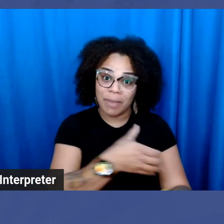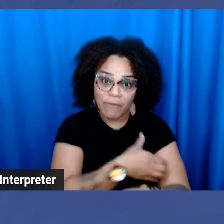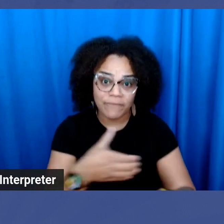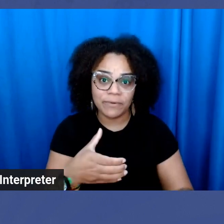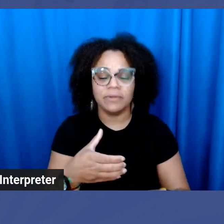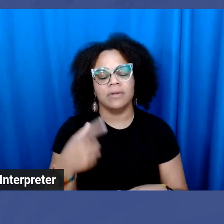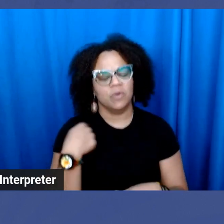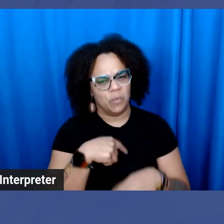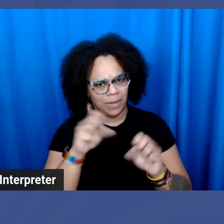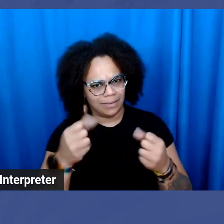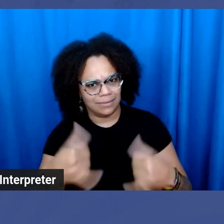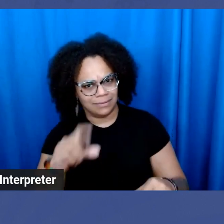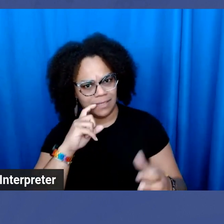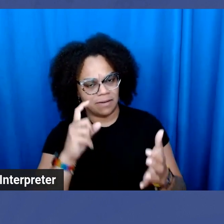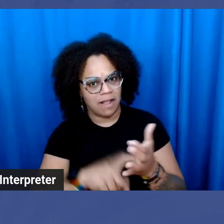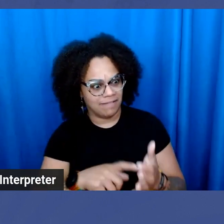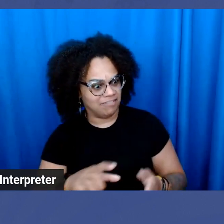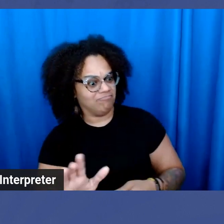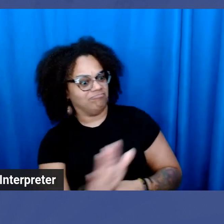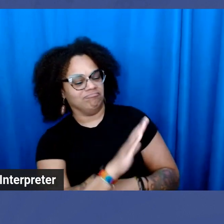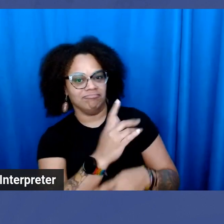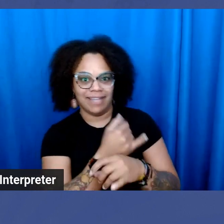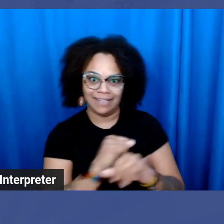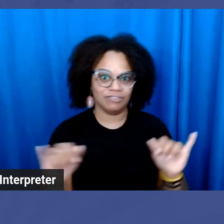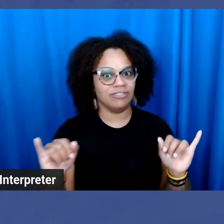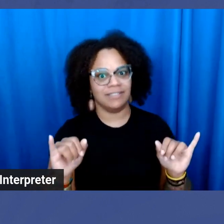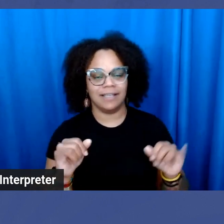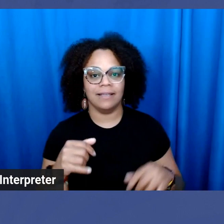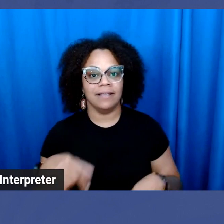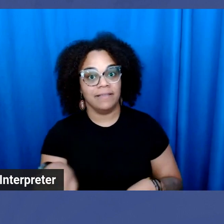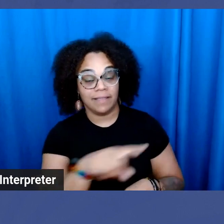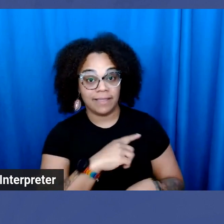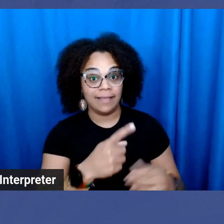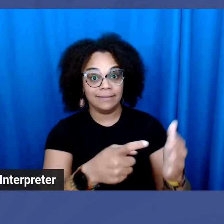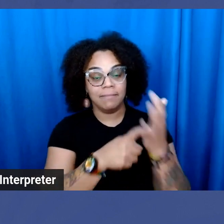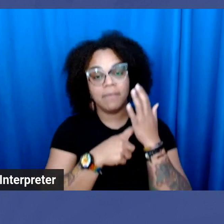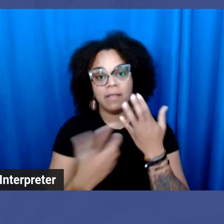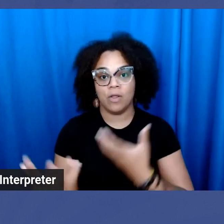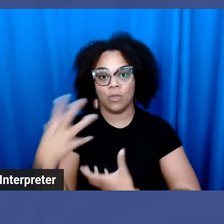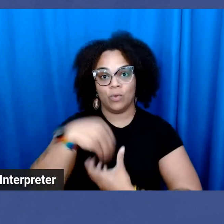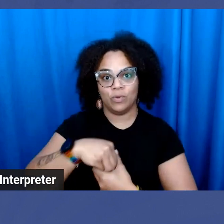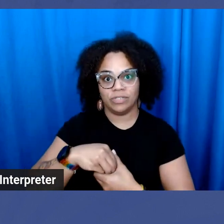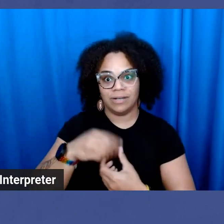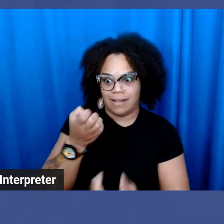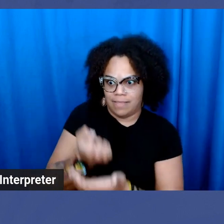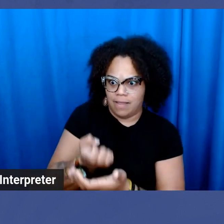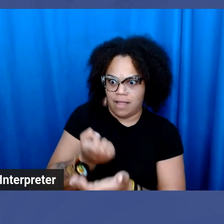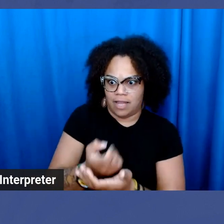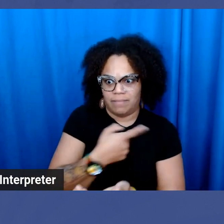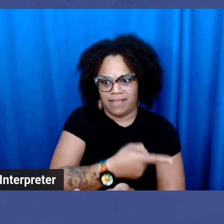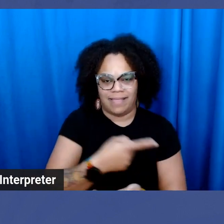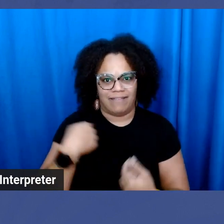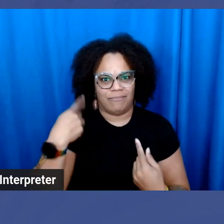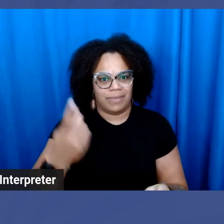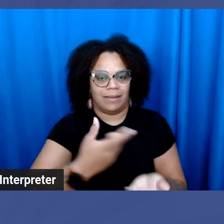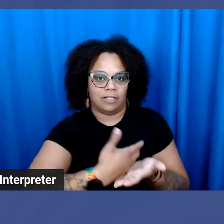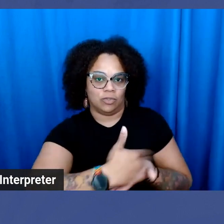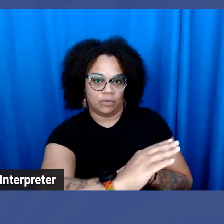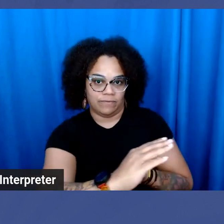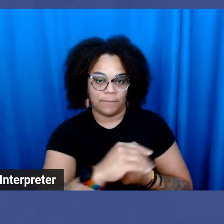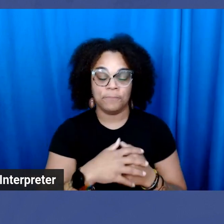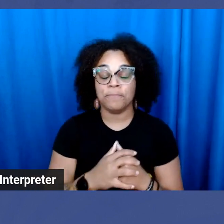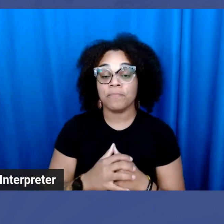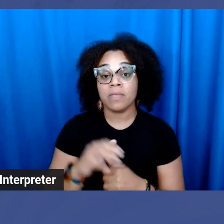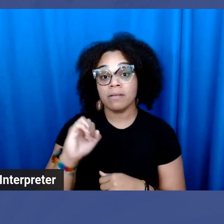can acknowledge the agency exercised by those who demand inclusion in an economy that they have been pushed out of. Sex